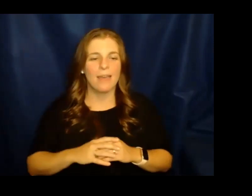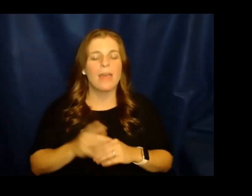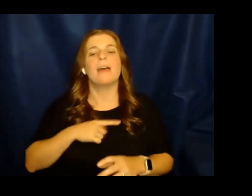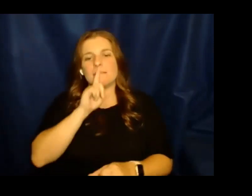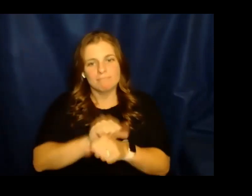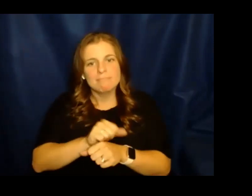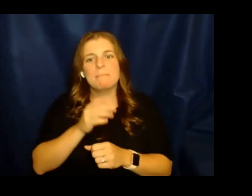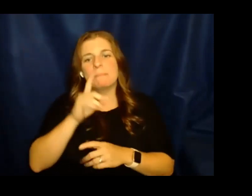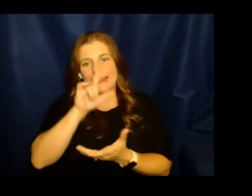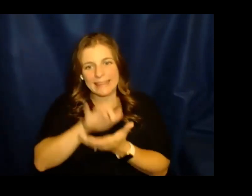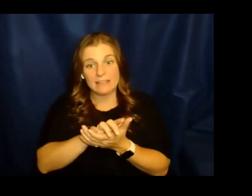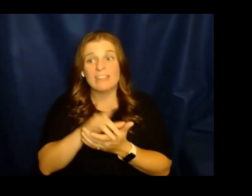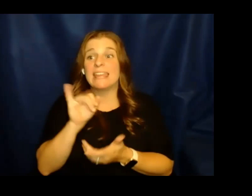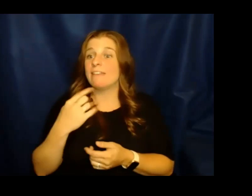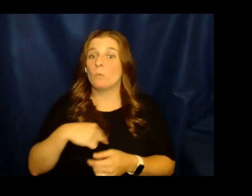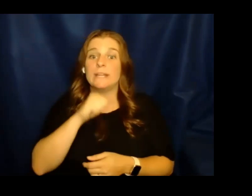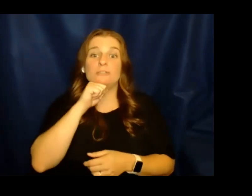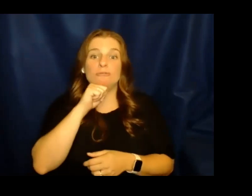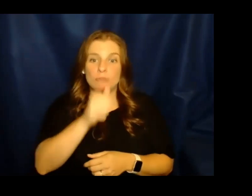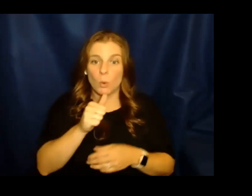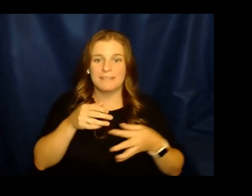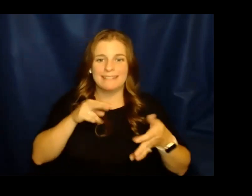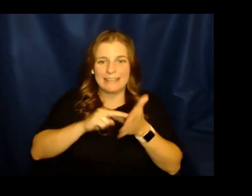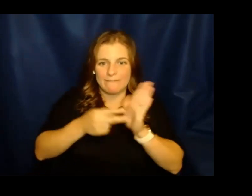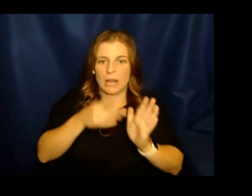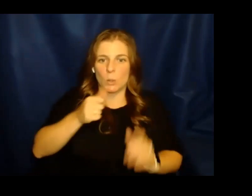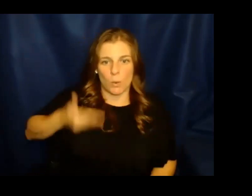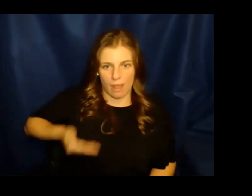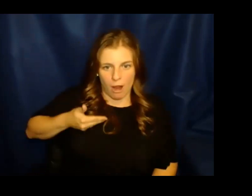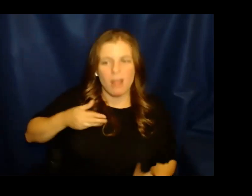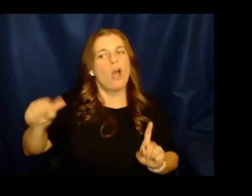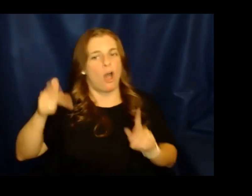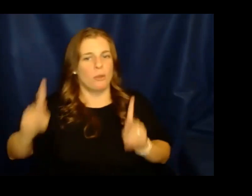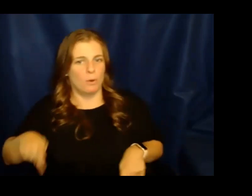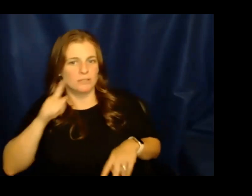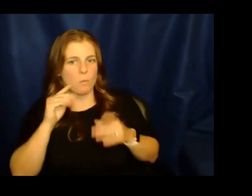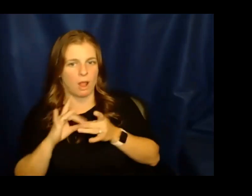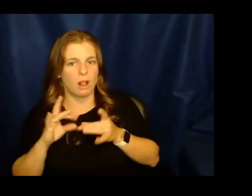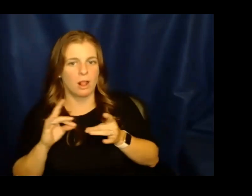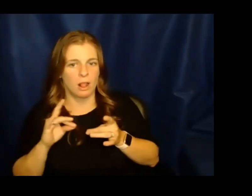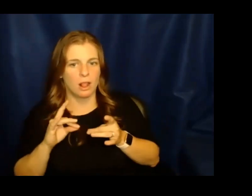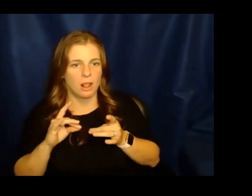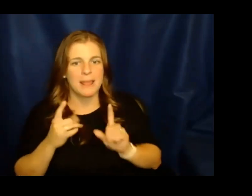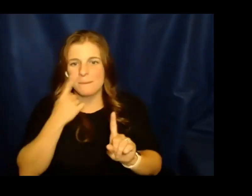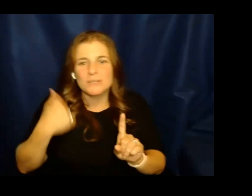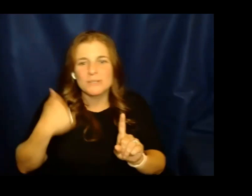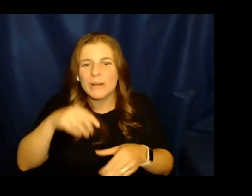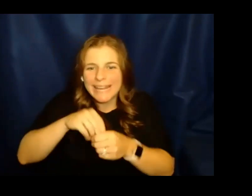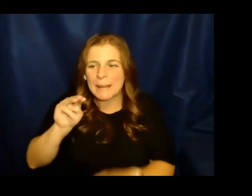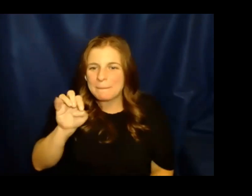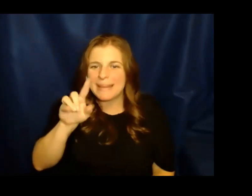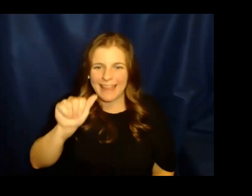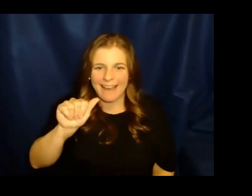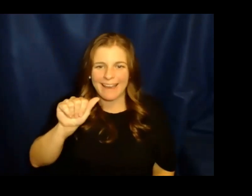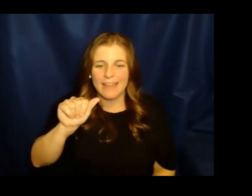don't define ourselves, somebody else will. Because we're in a media landscape where only 3% of the